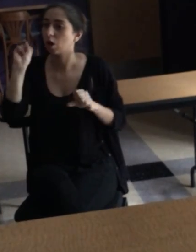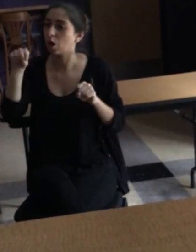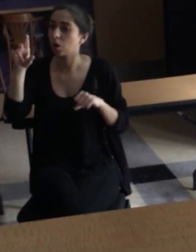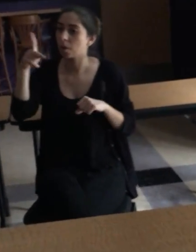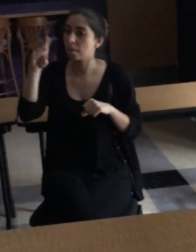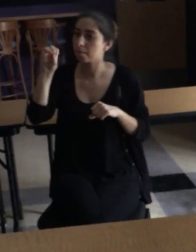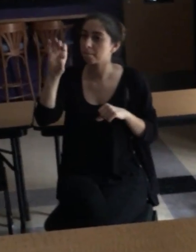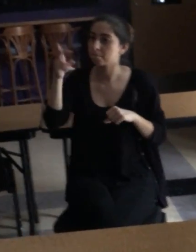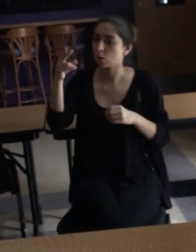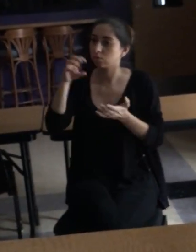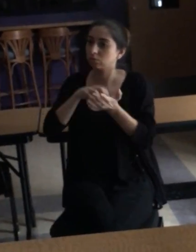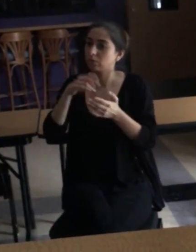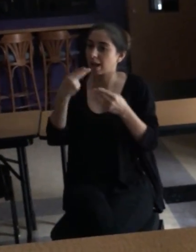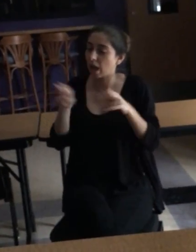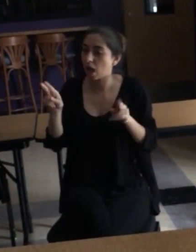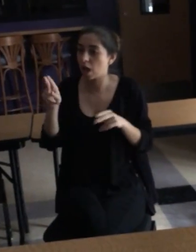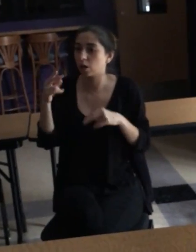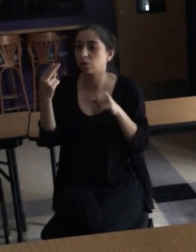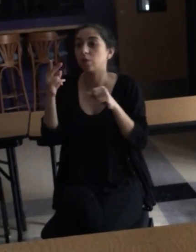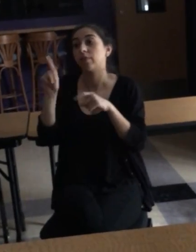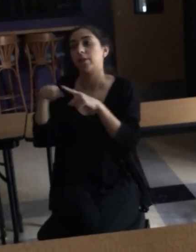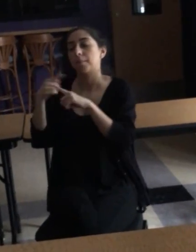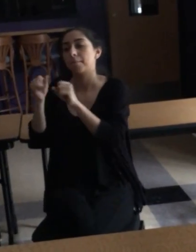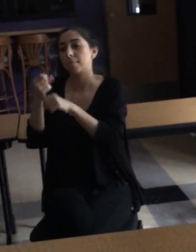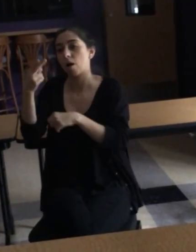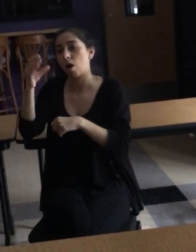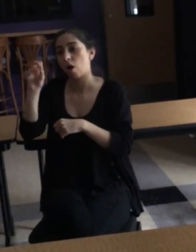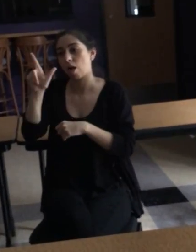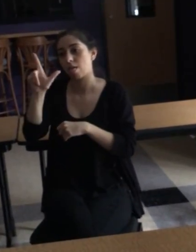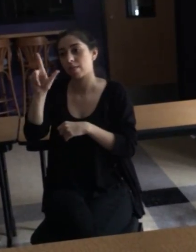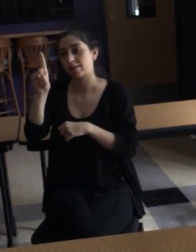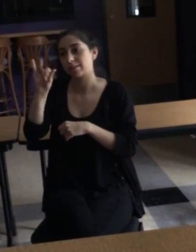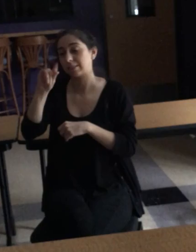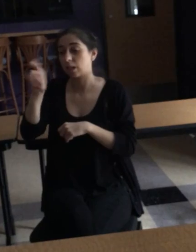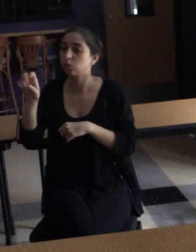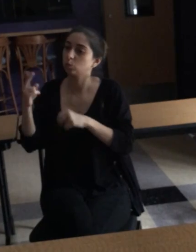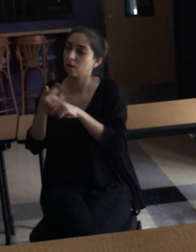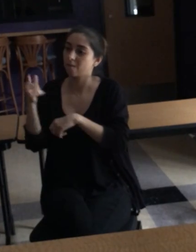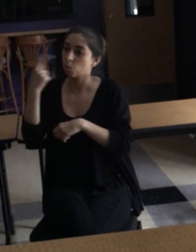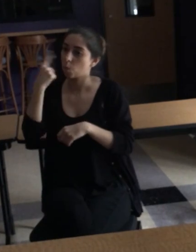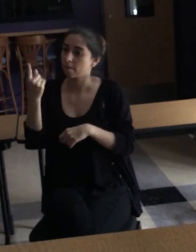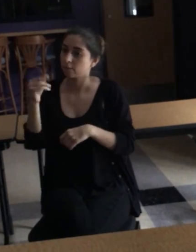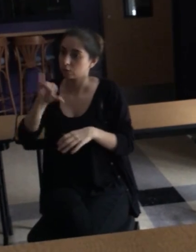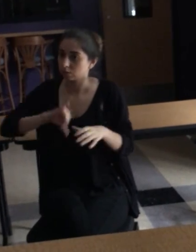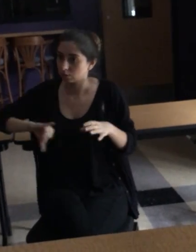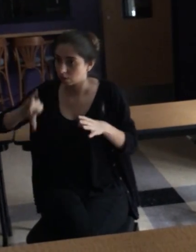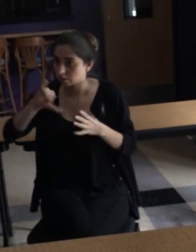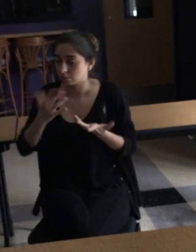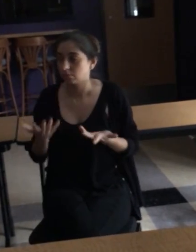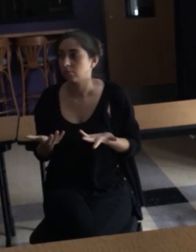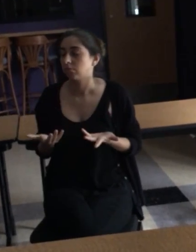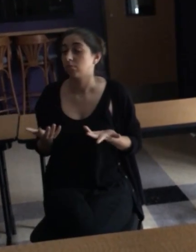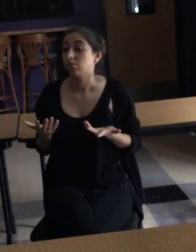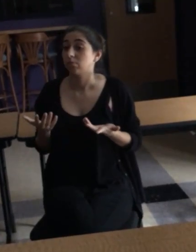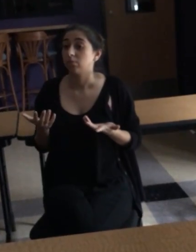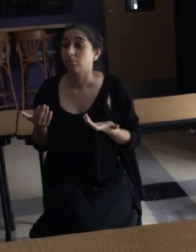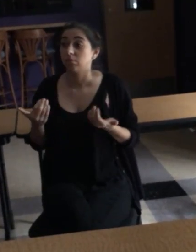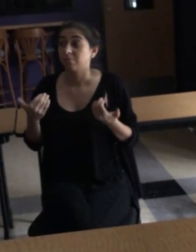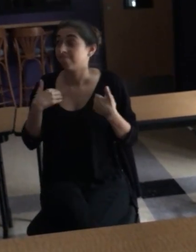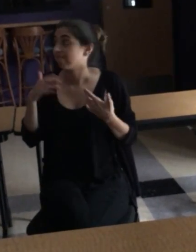make hollandaise and use the hollandaise as one of my sauces. You've got macaroni on